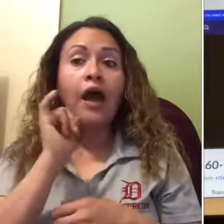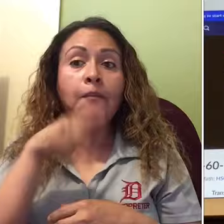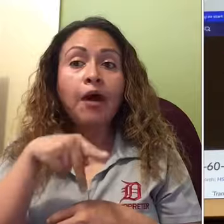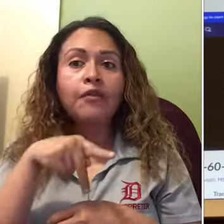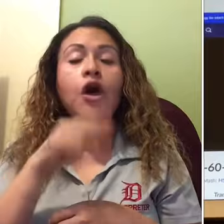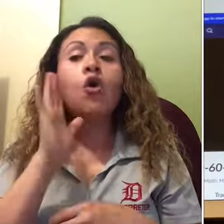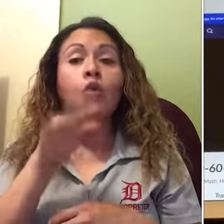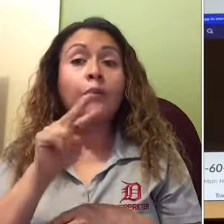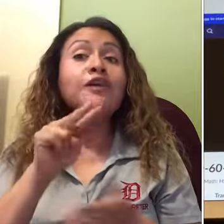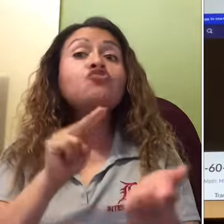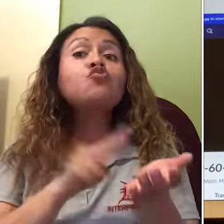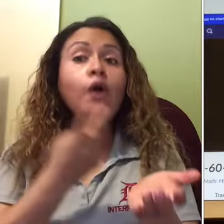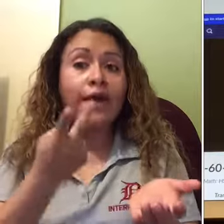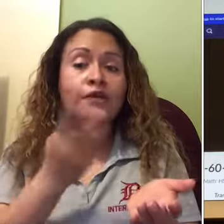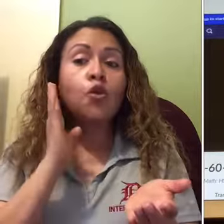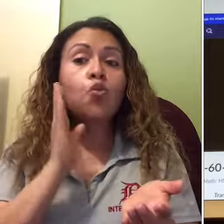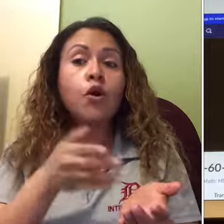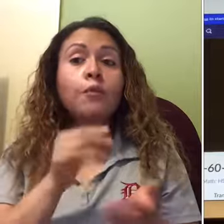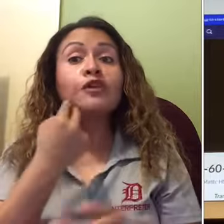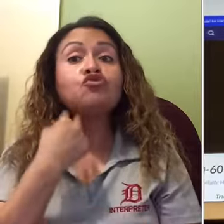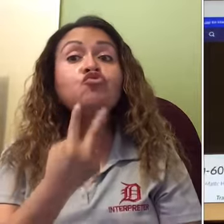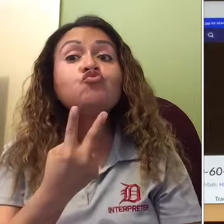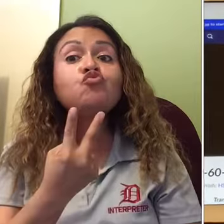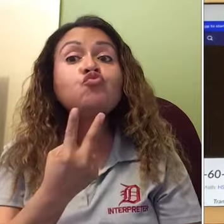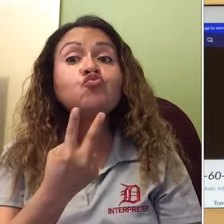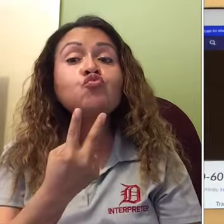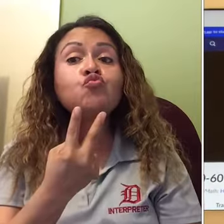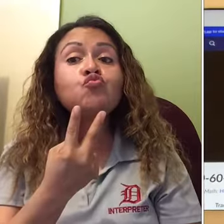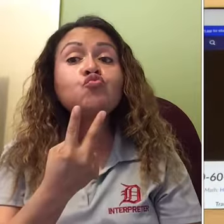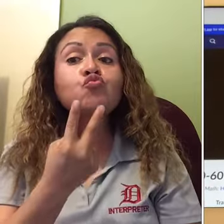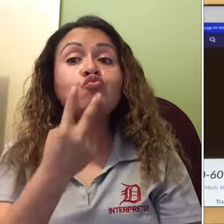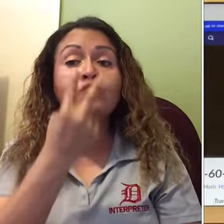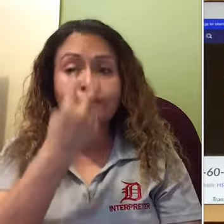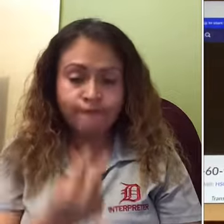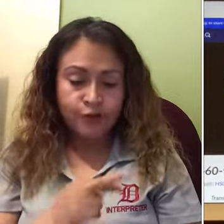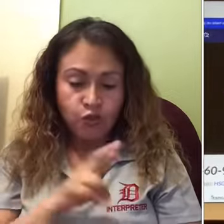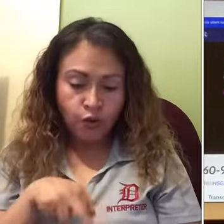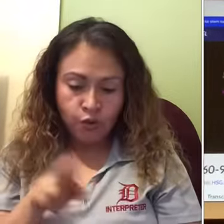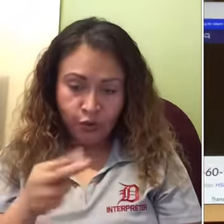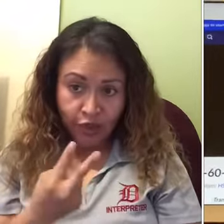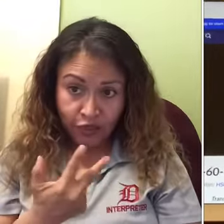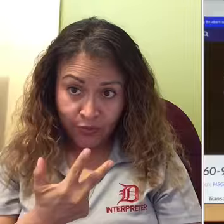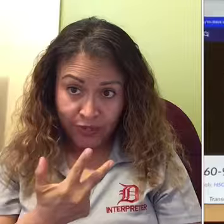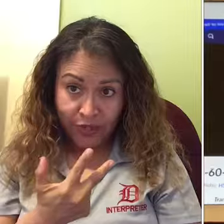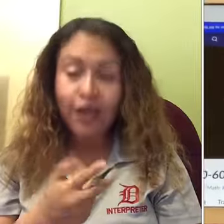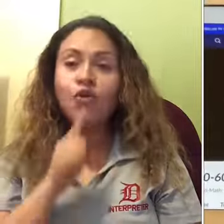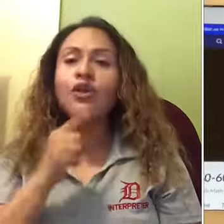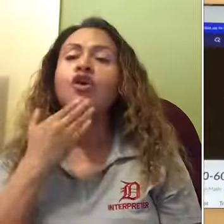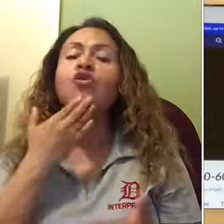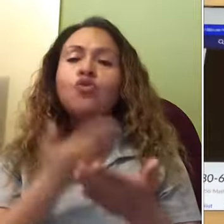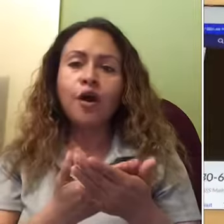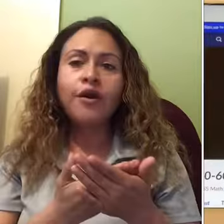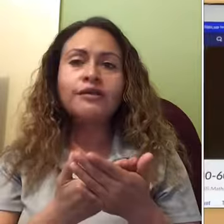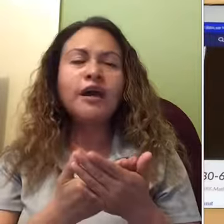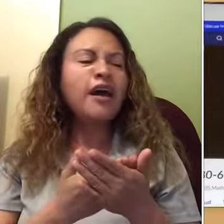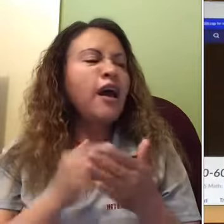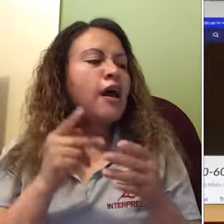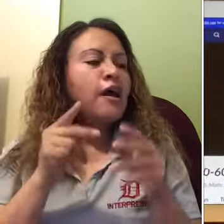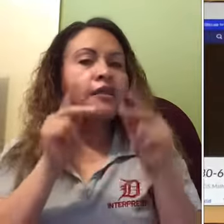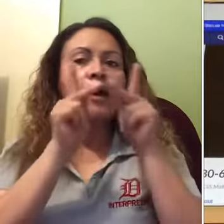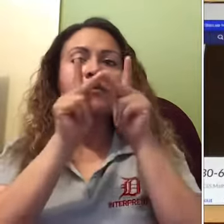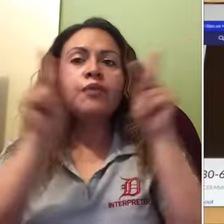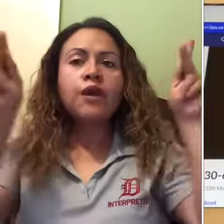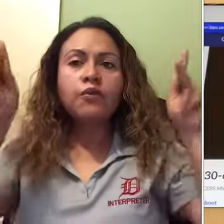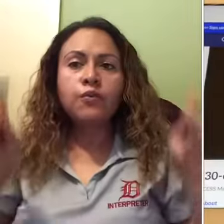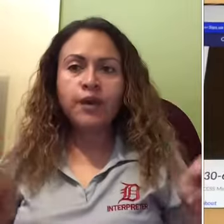be twice that. It is going to be 2 over the square root of 3. So we're doing pretty good. We have to figure out the perimeter of this inner